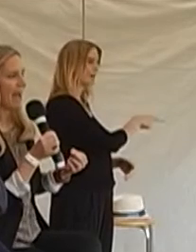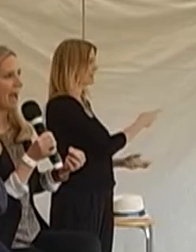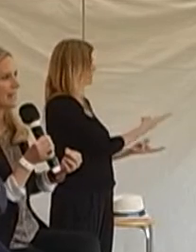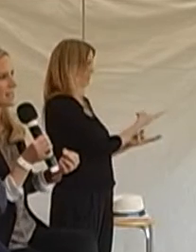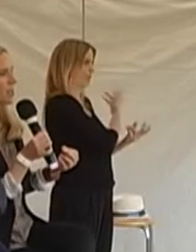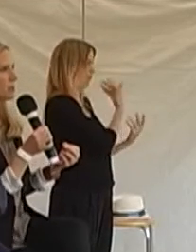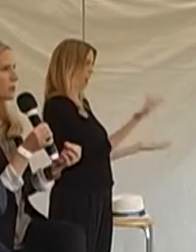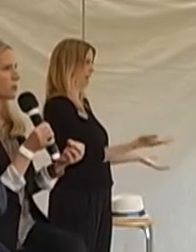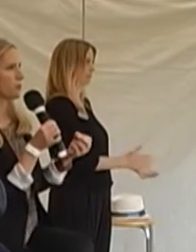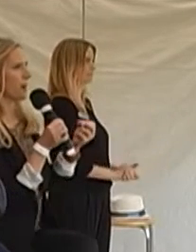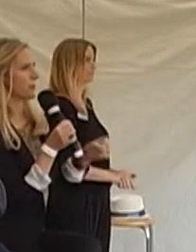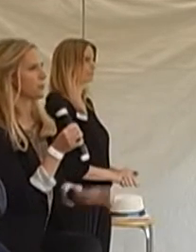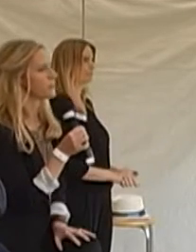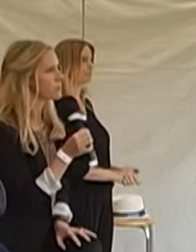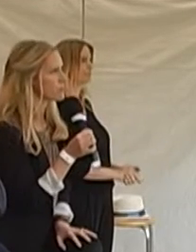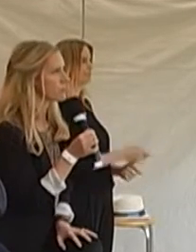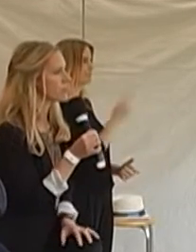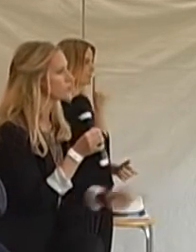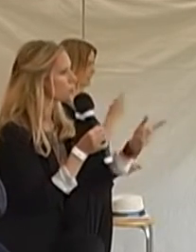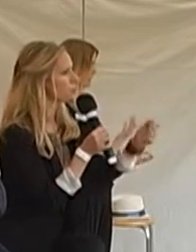case. And in terms of,